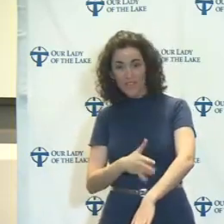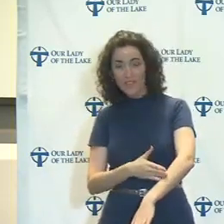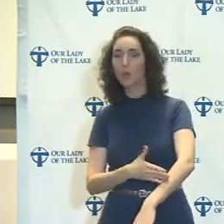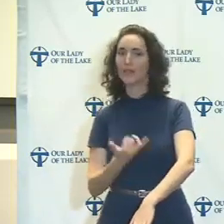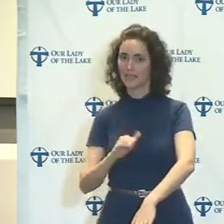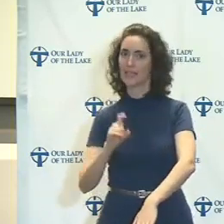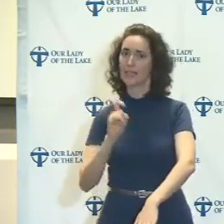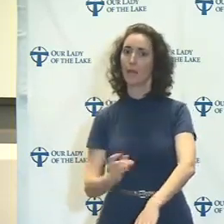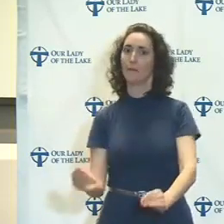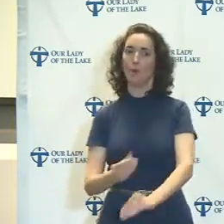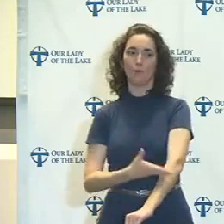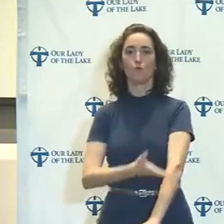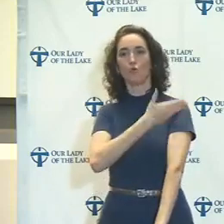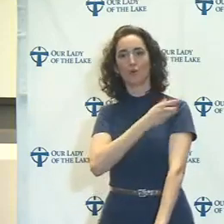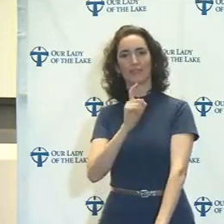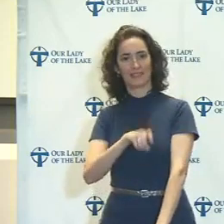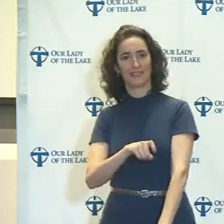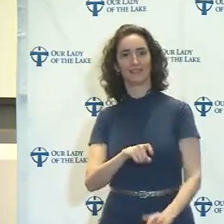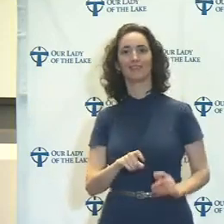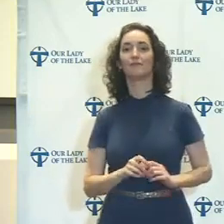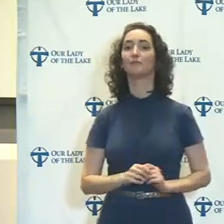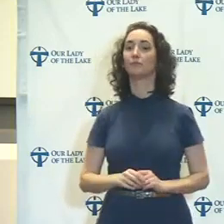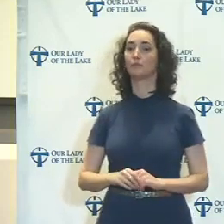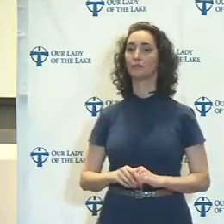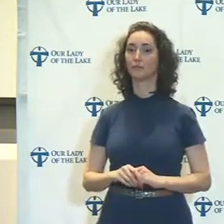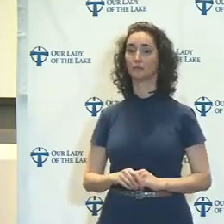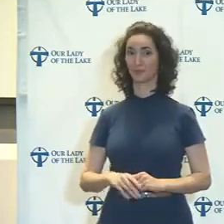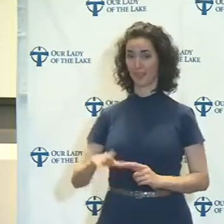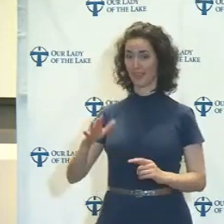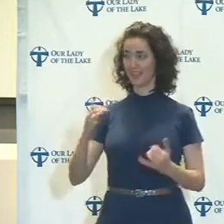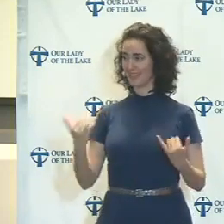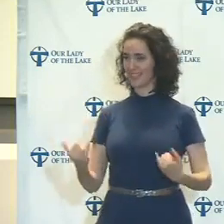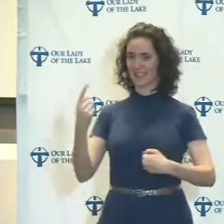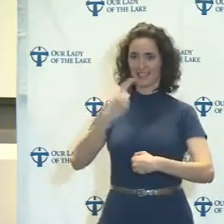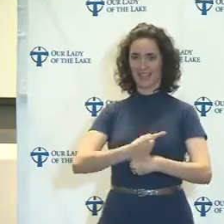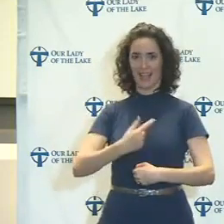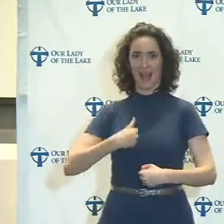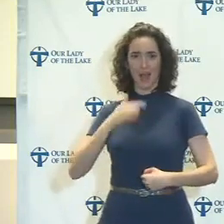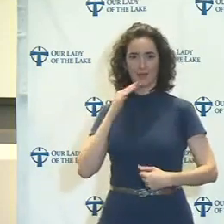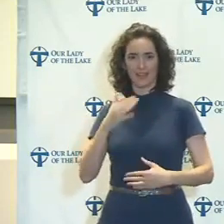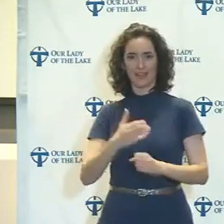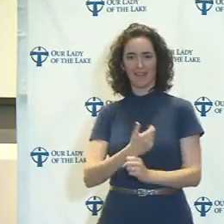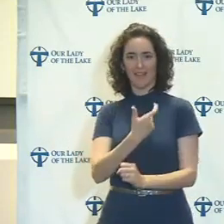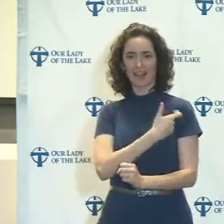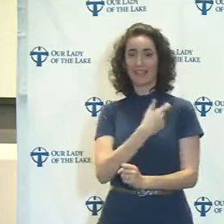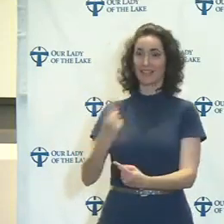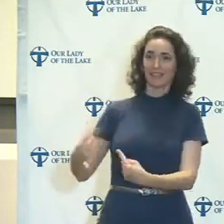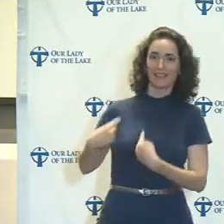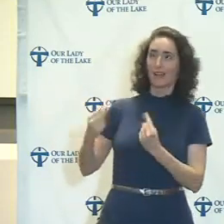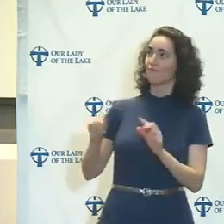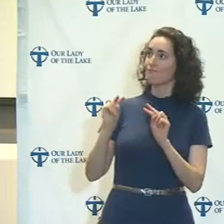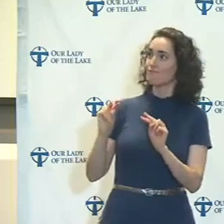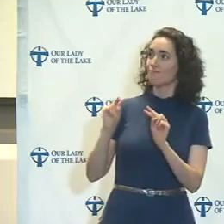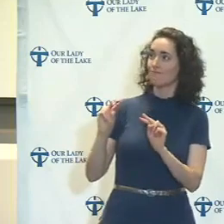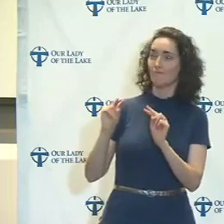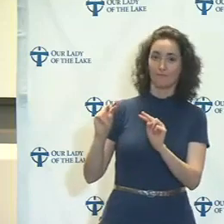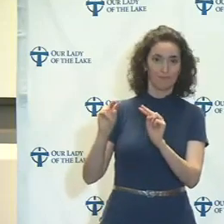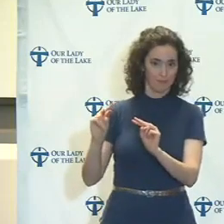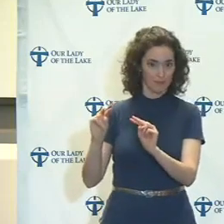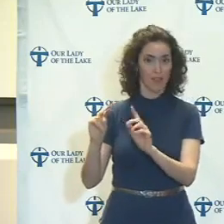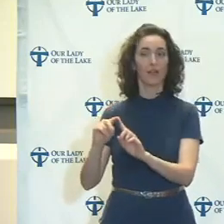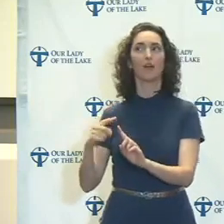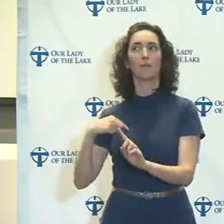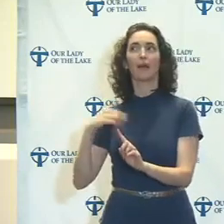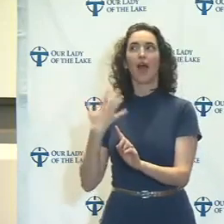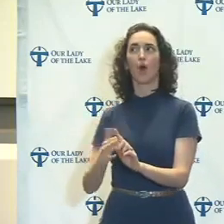go. I have been looking forward to this day for some time. I knew that when we